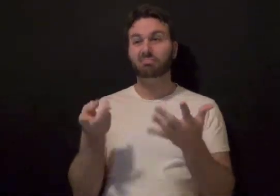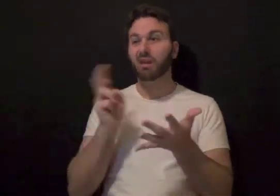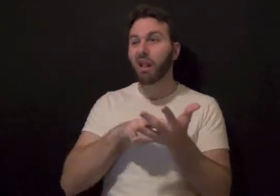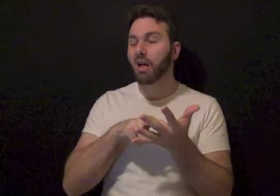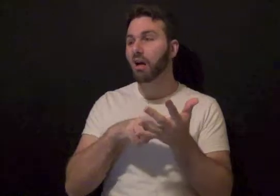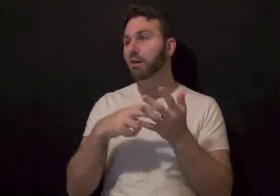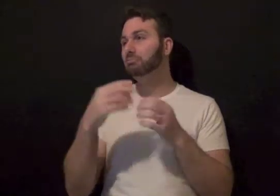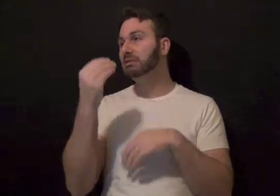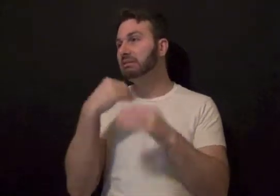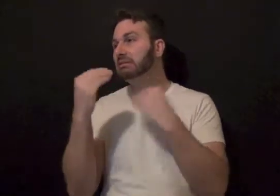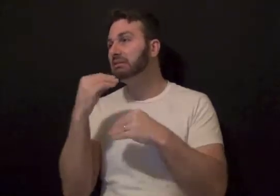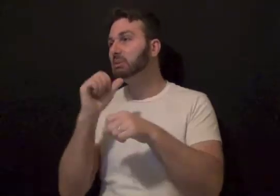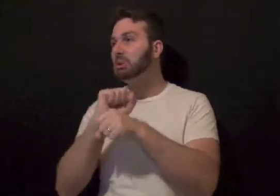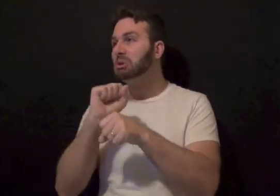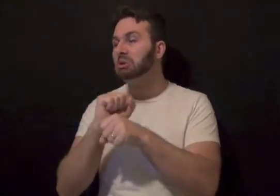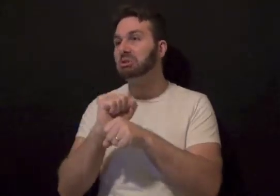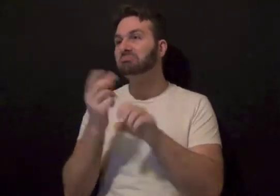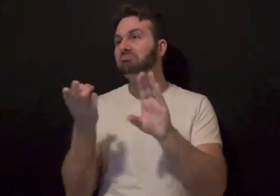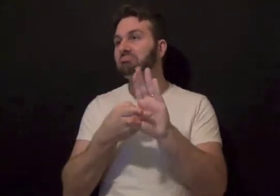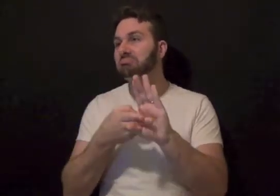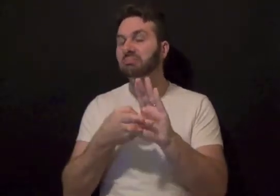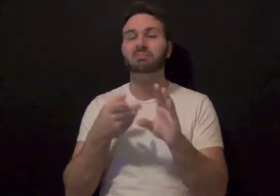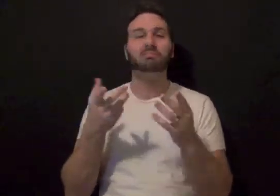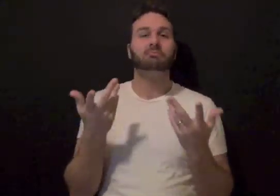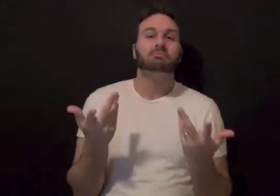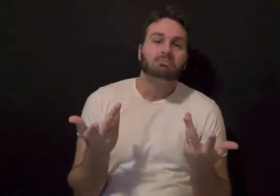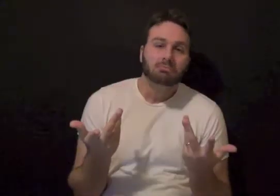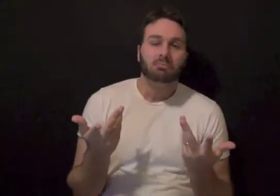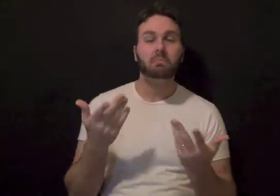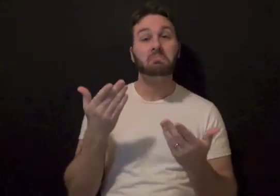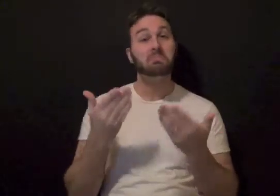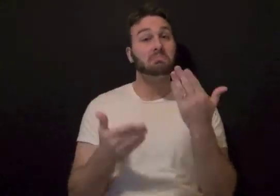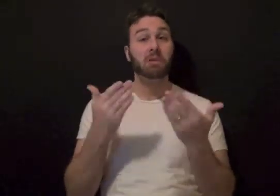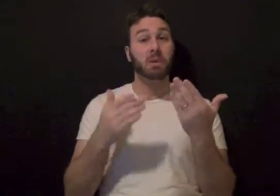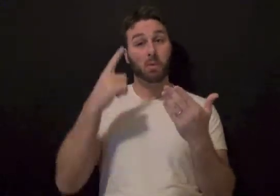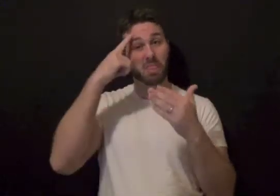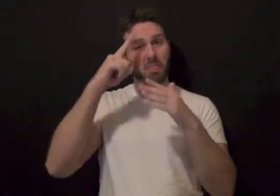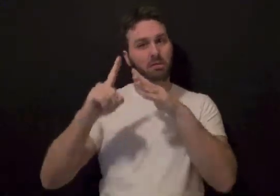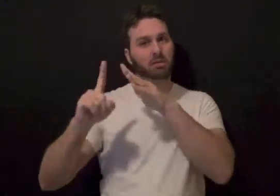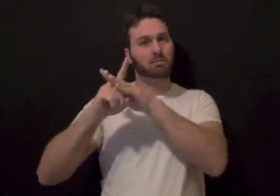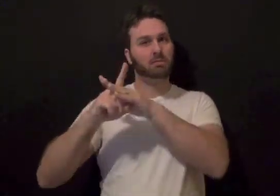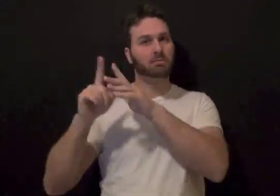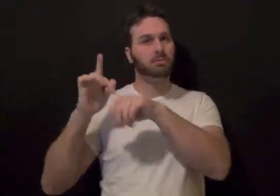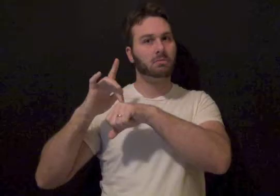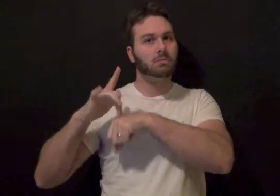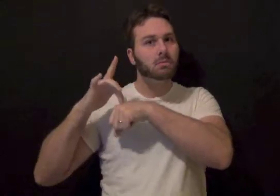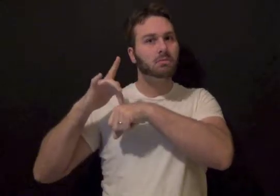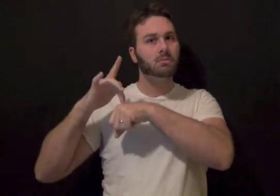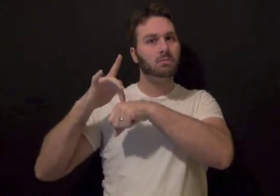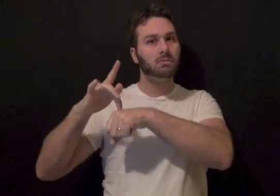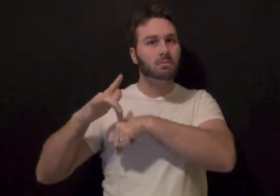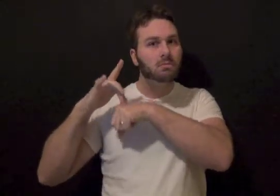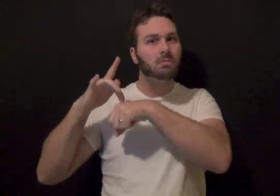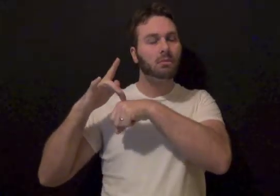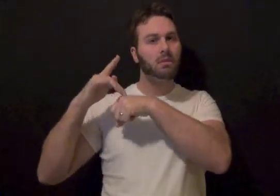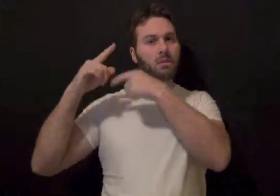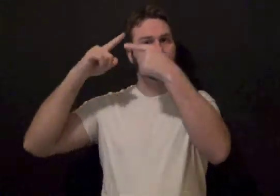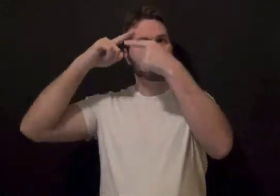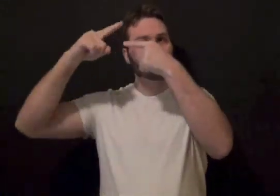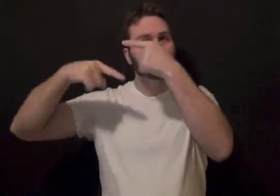up, or it might just be that one little nagging thought that just goes round and round and round to your